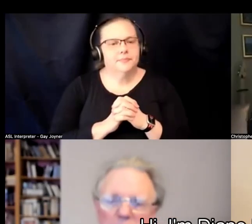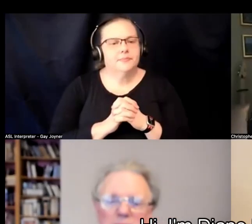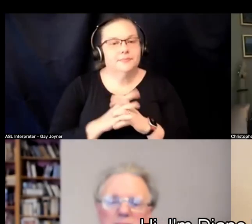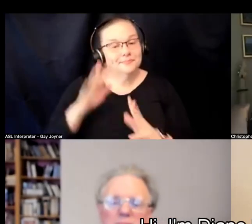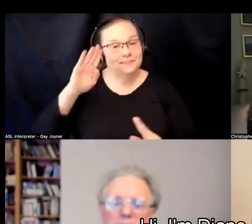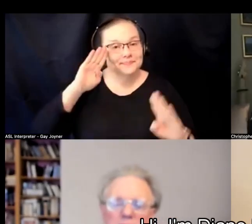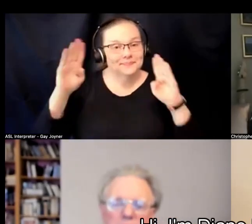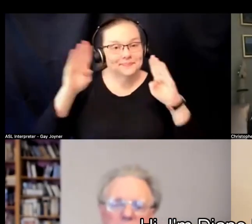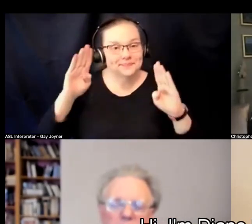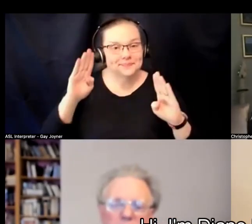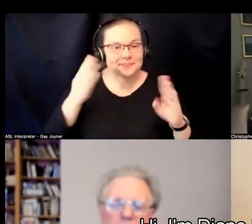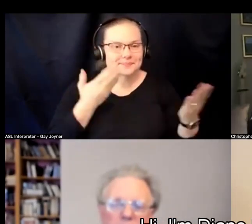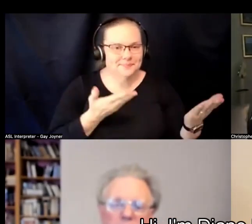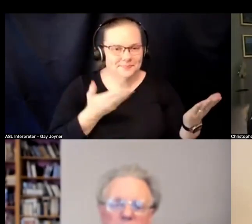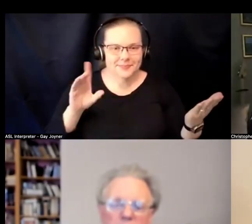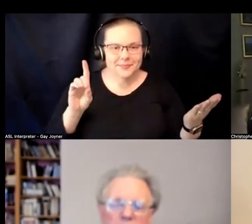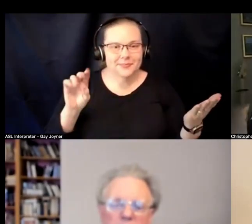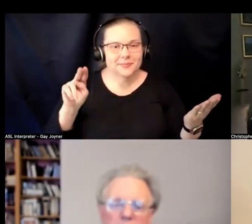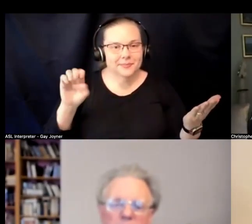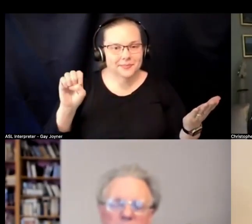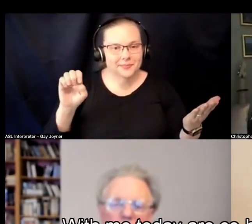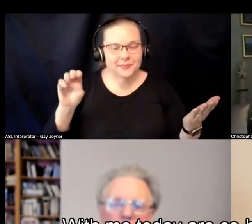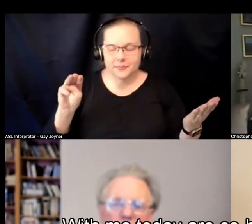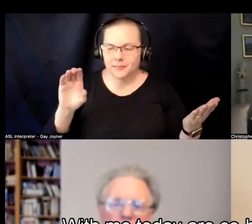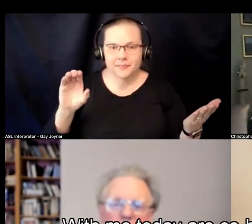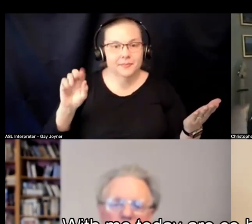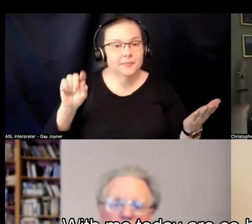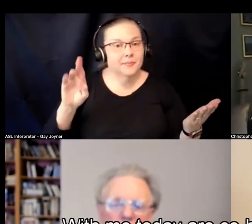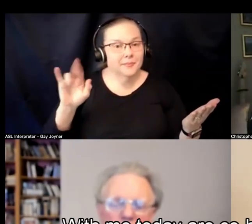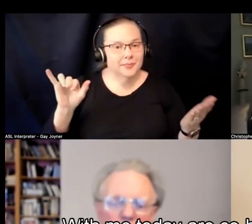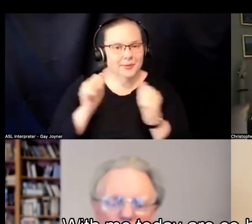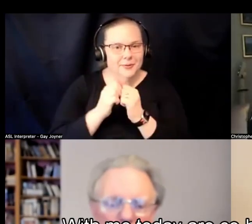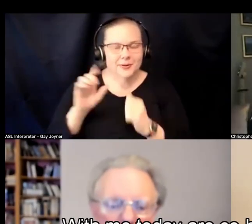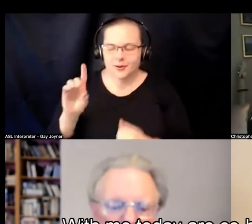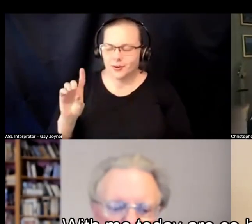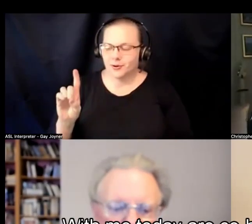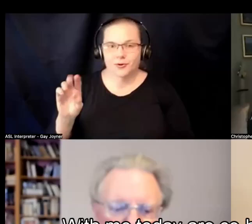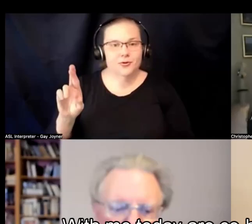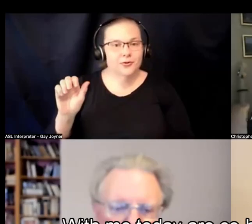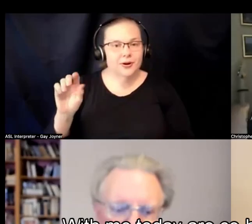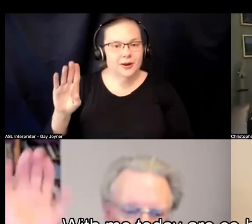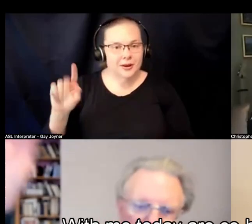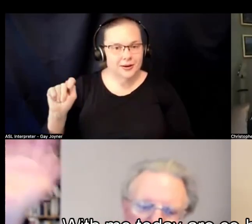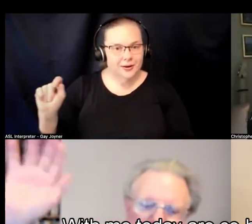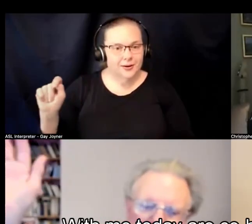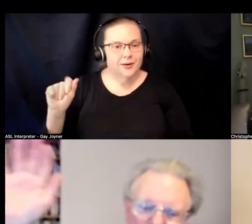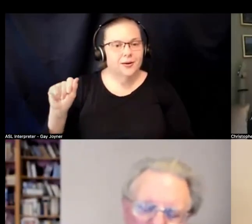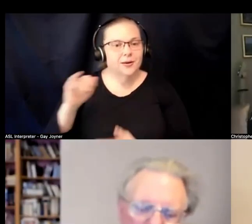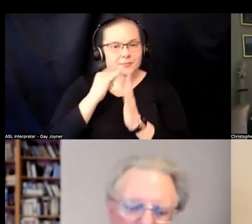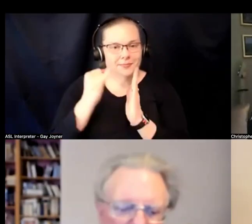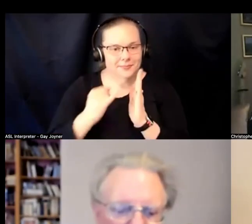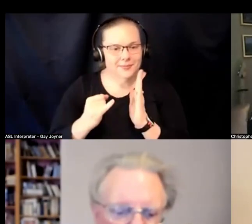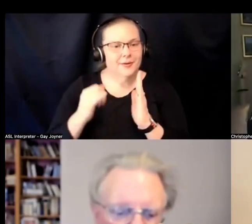Hi, I'm Diane McGarry with Dragett Arts. With me today are co-host Tom McGarry, author Christopher